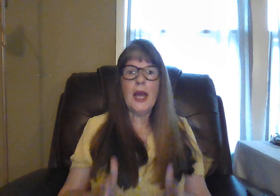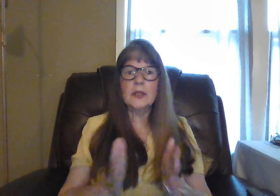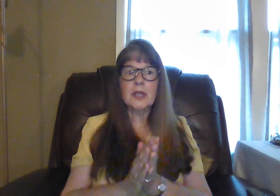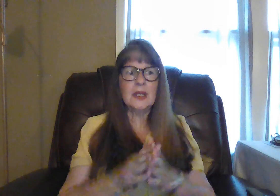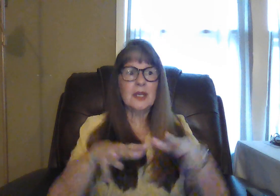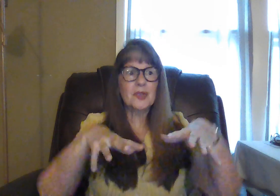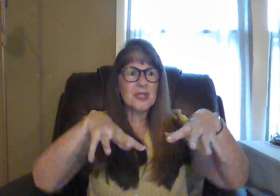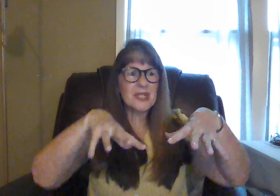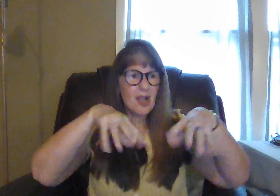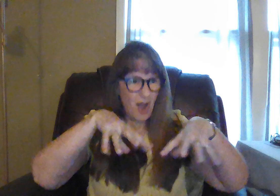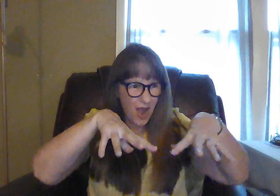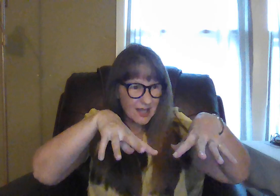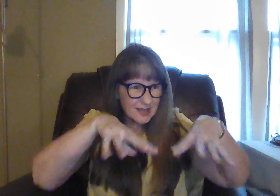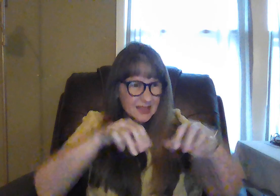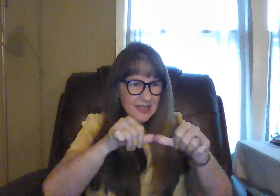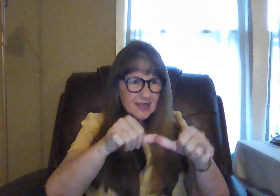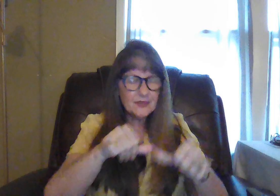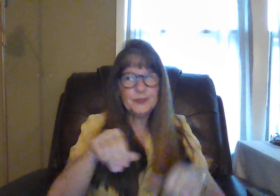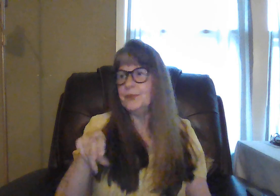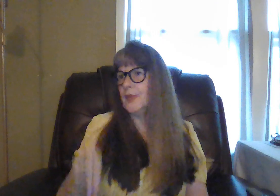ask, electricity on still? No.